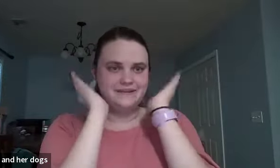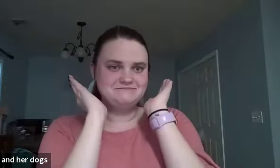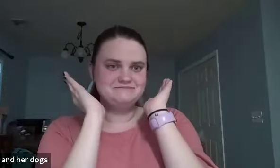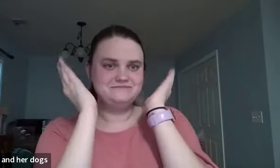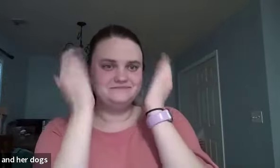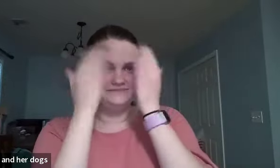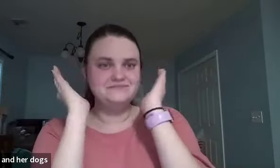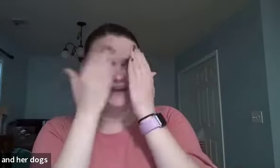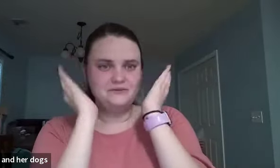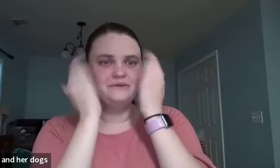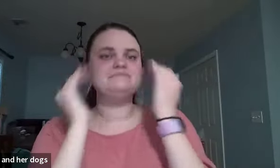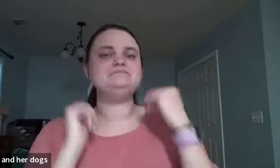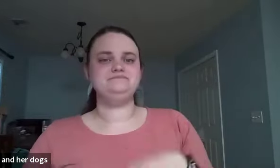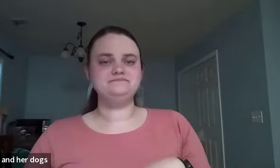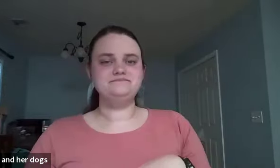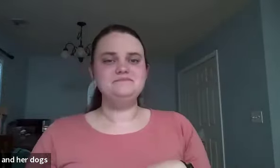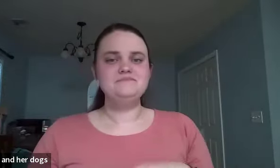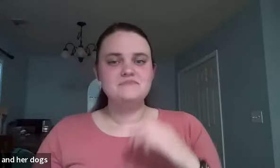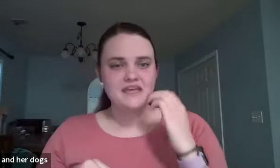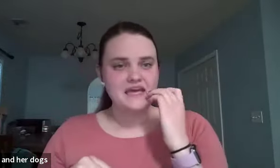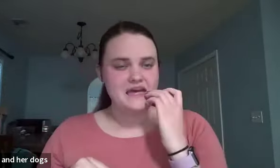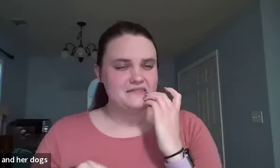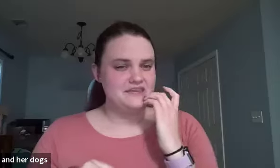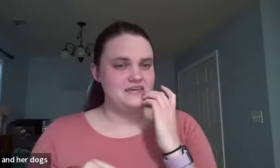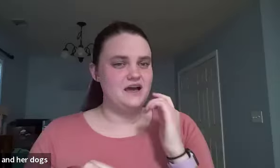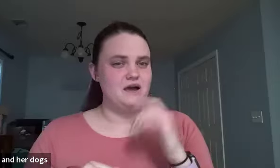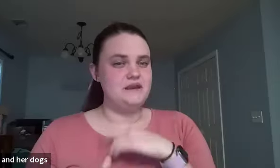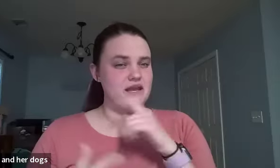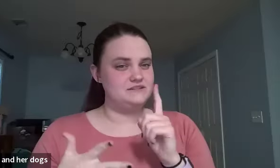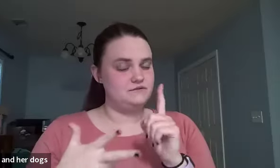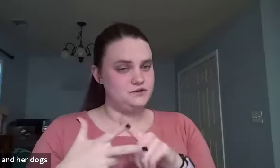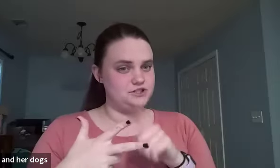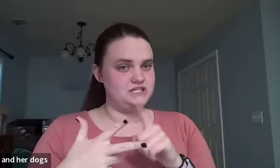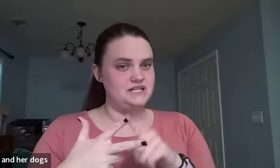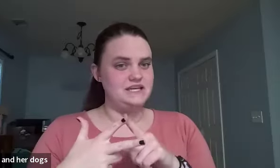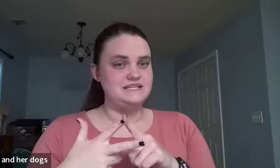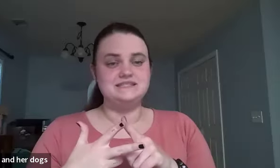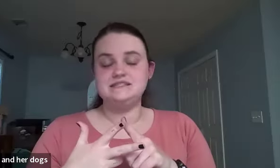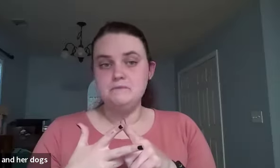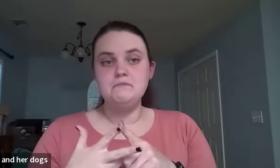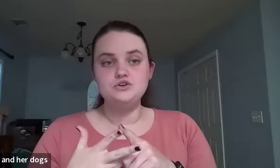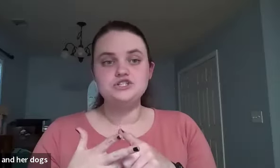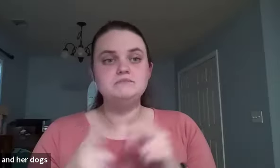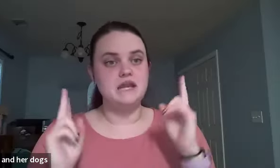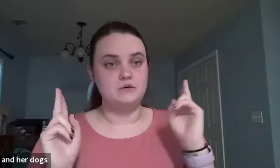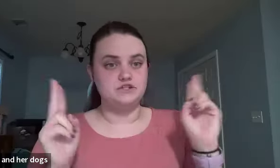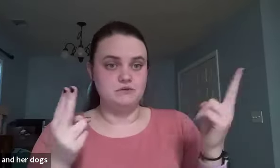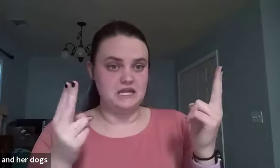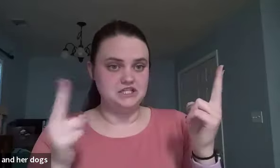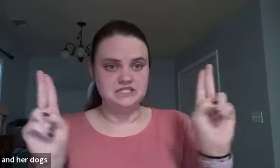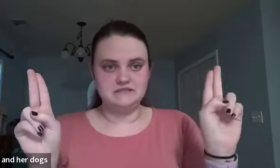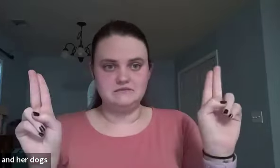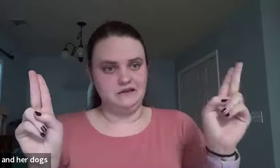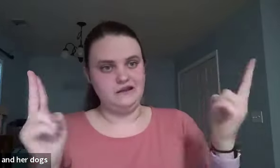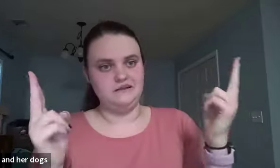Halloween, Halloween. The next version is same motion, but now with 2 H's, like kind of